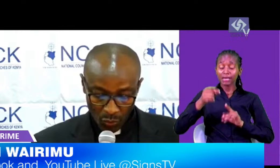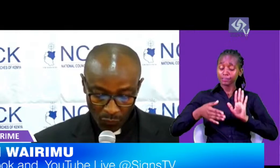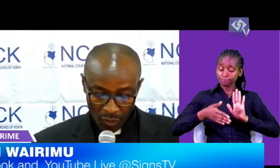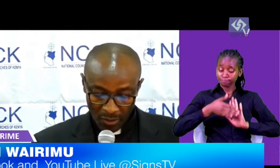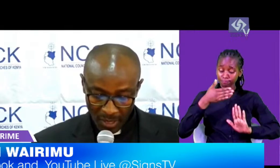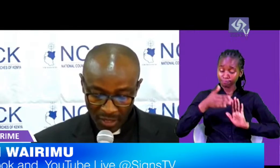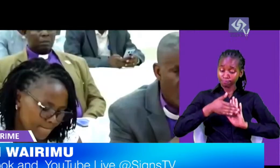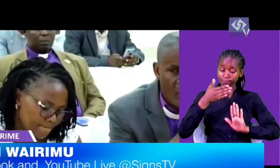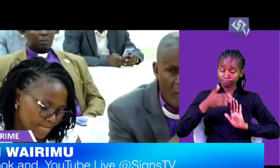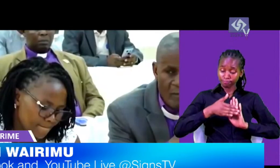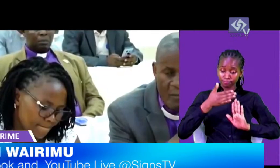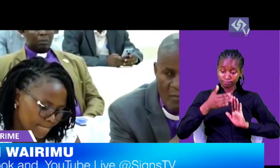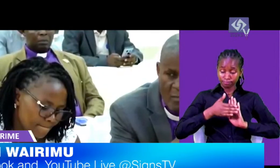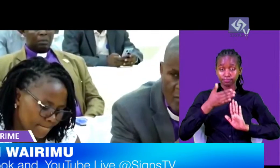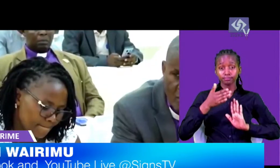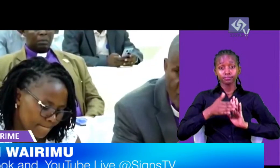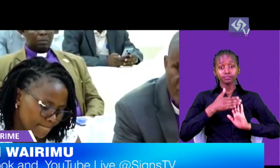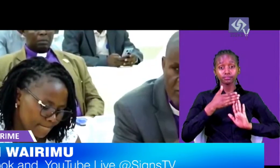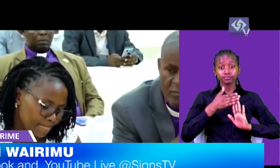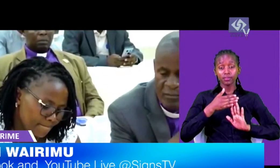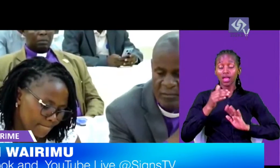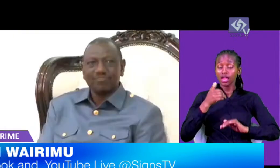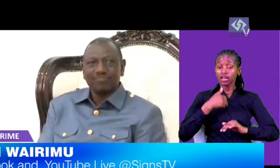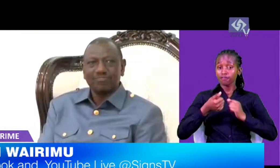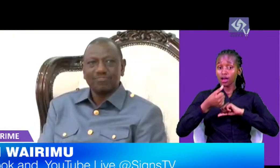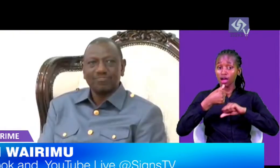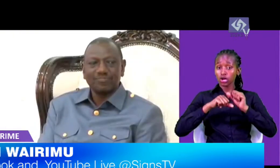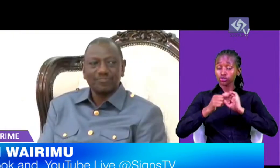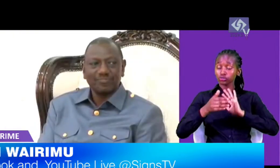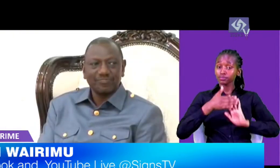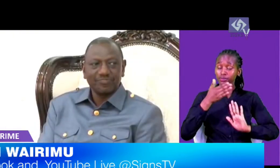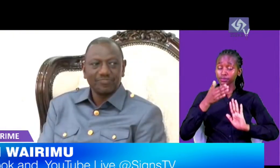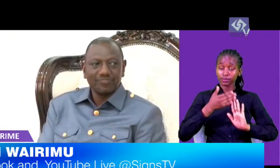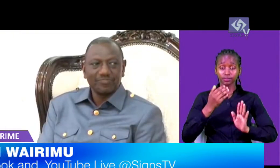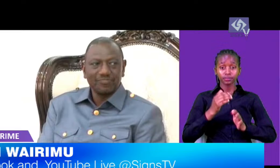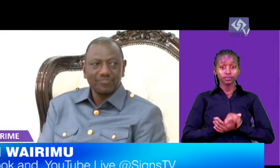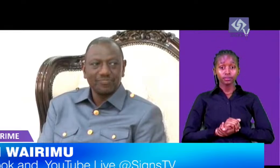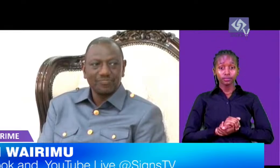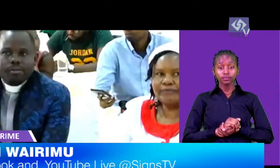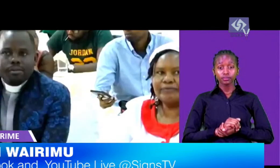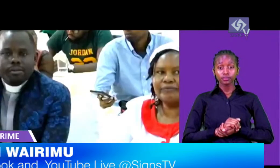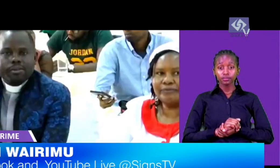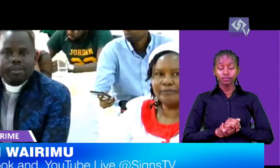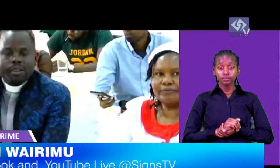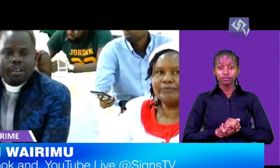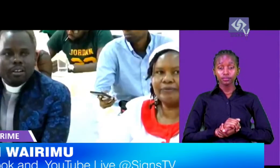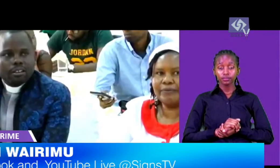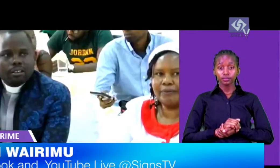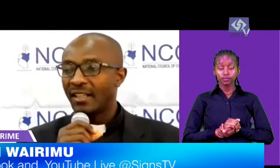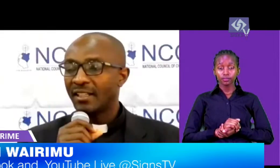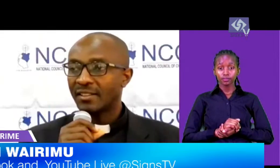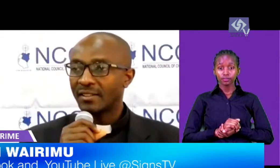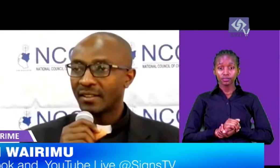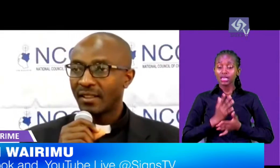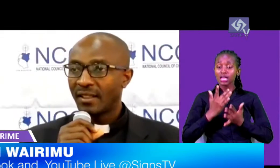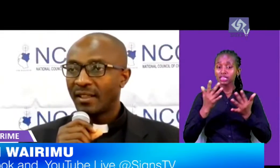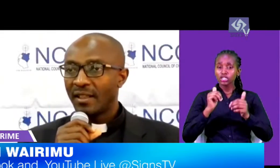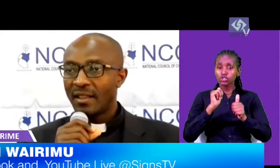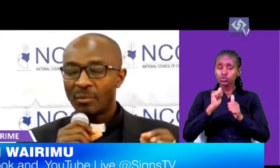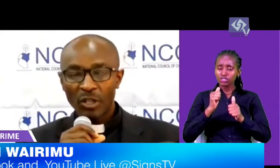for remedial action. Policies that he is implementing are hurting Kenyans. The